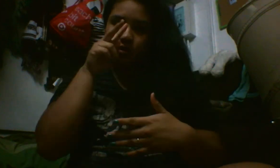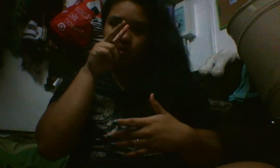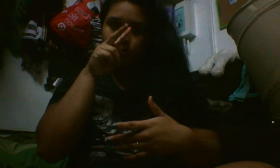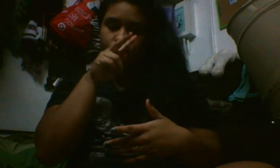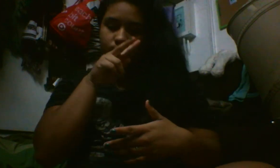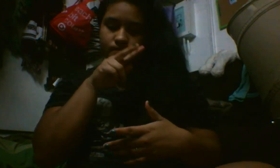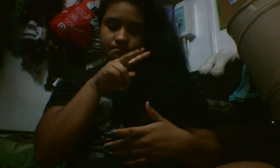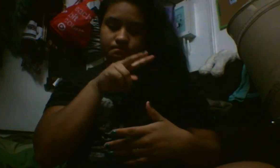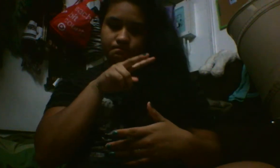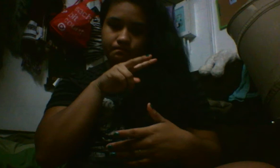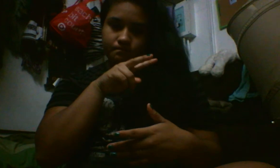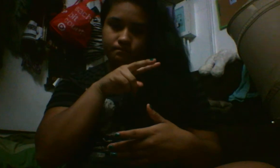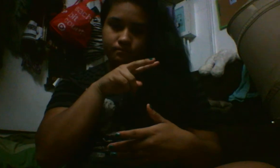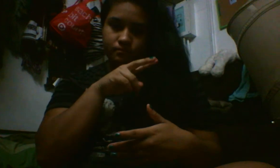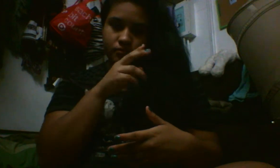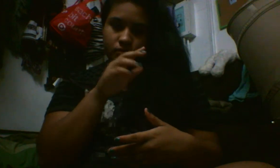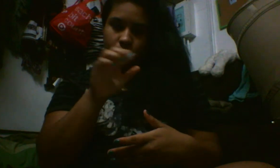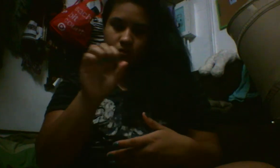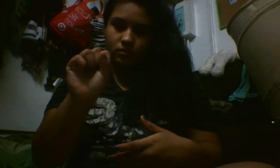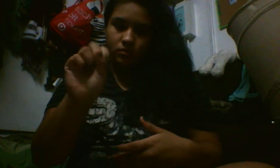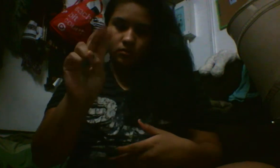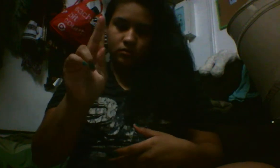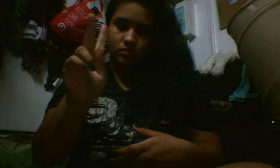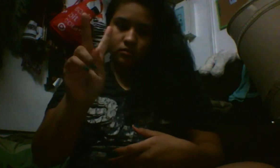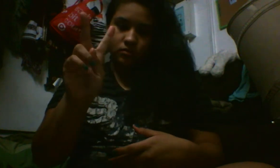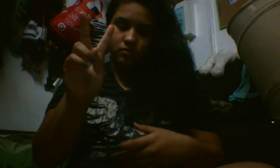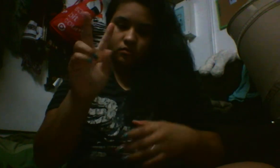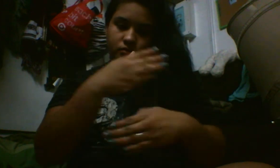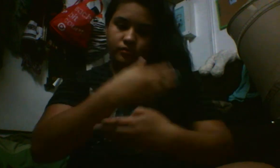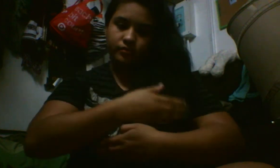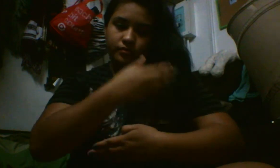staring out the window of their SUV,